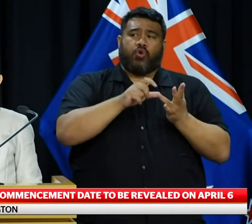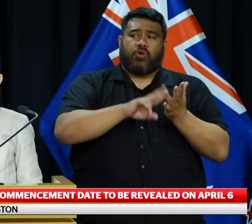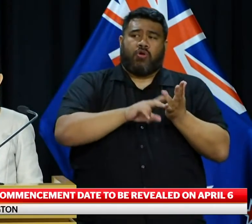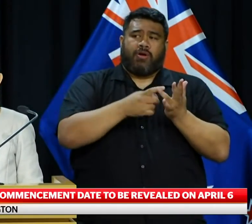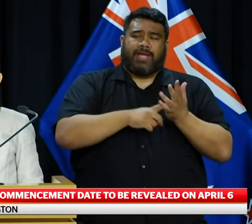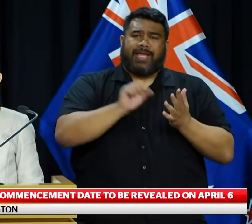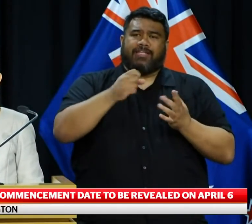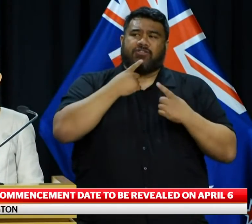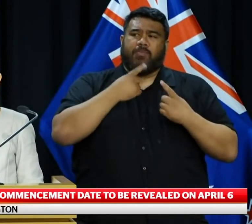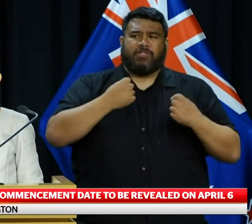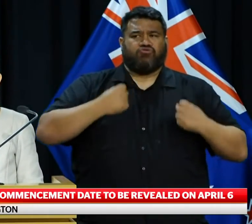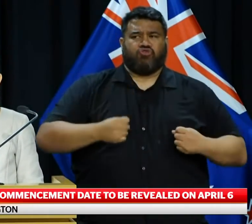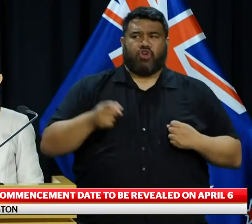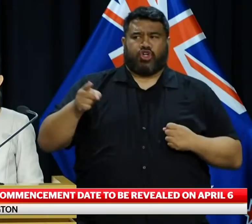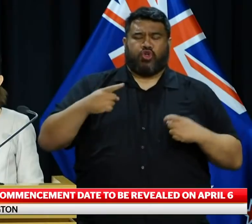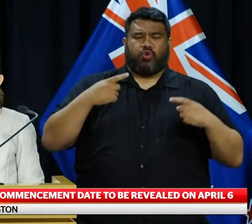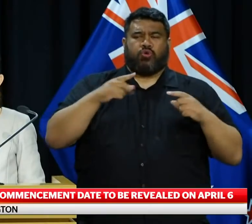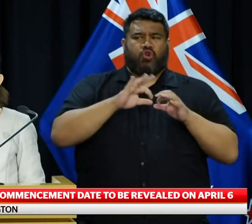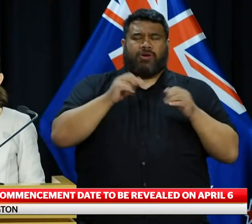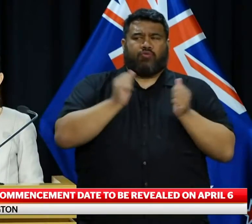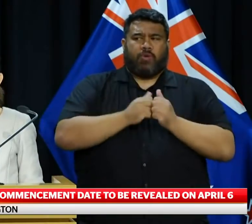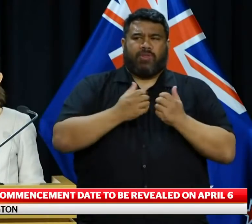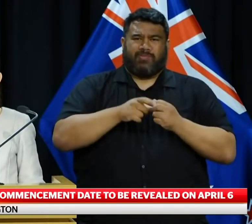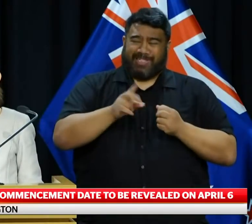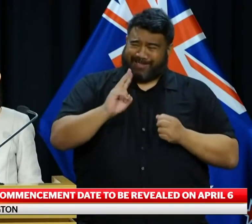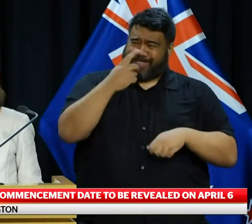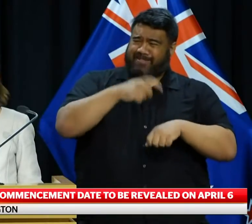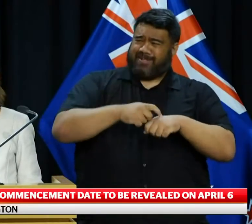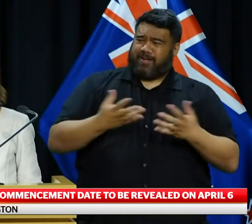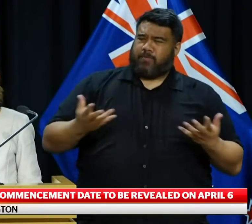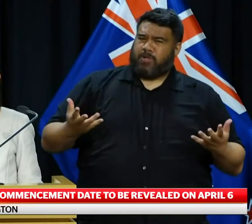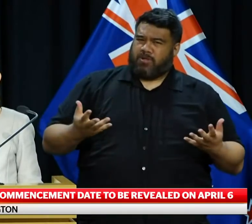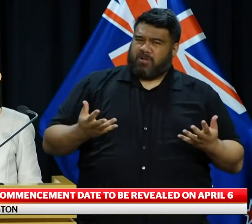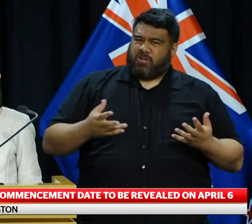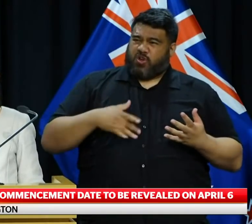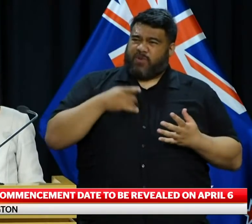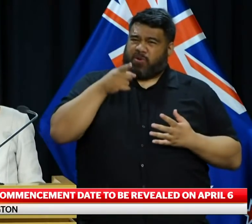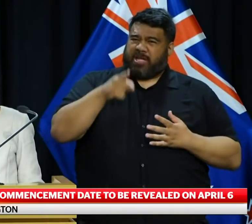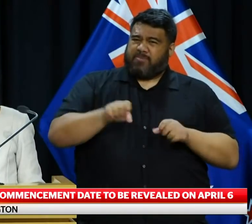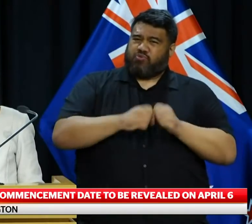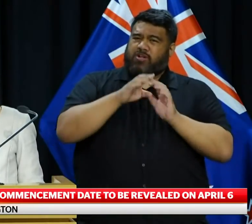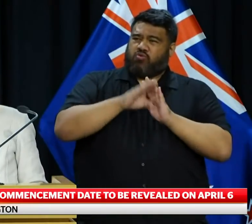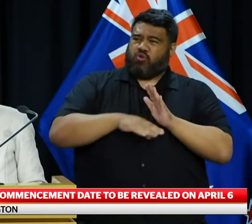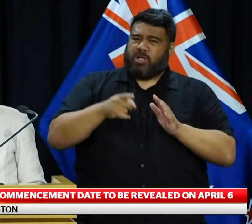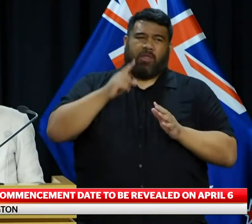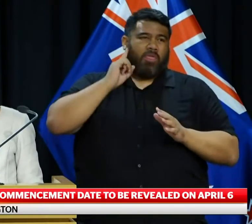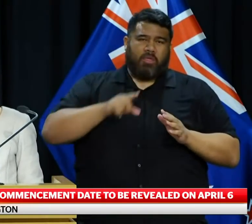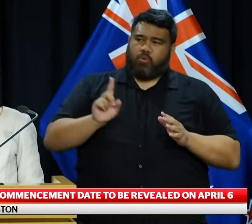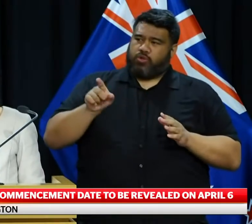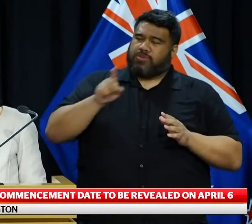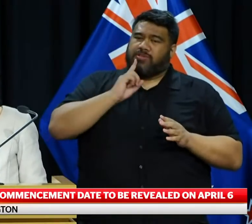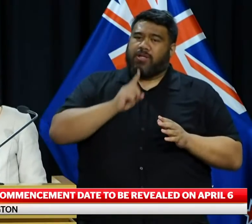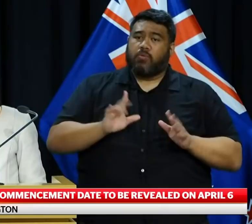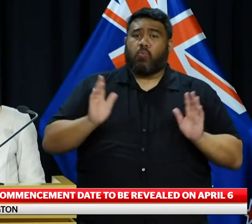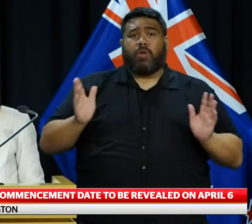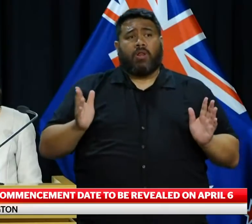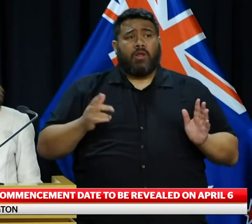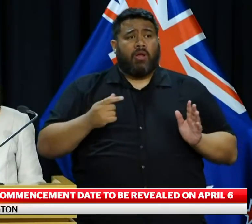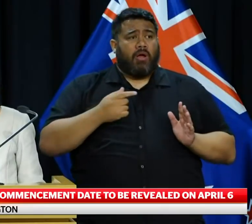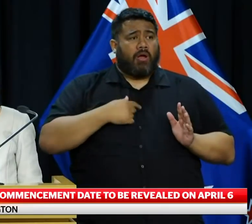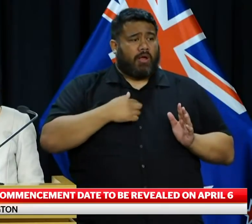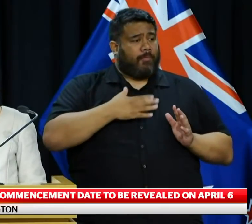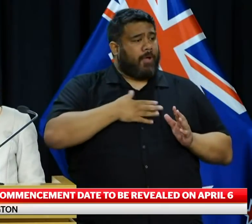necessarily agreed with. I mean, is he off message here? Is he out of line? Oh, look, I won't always express things in the same way as my